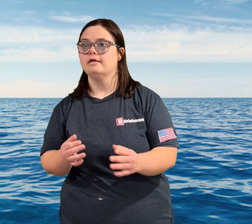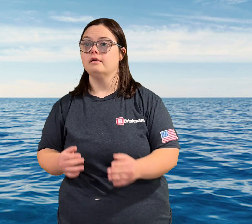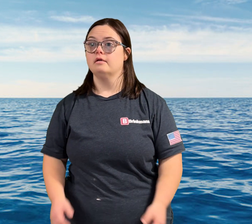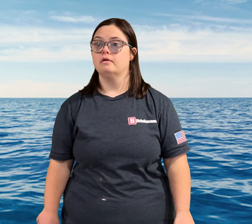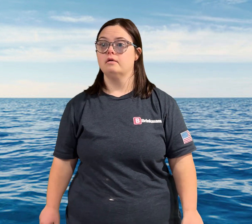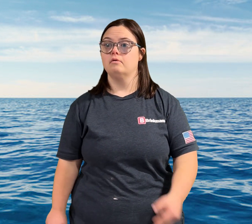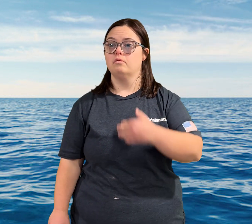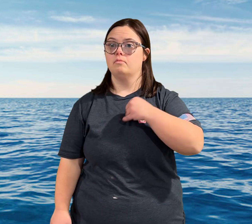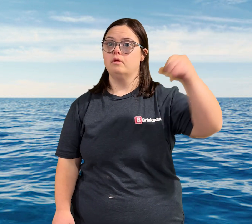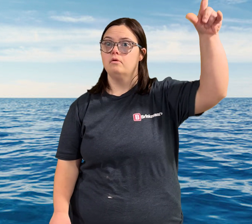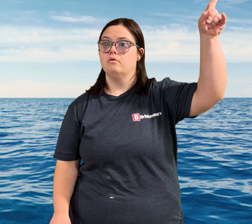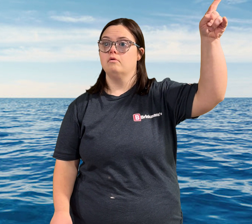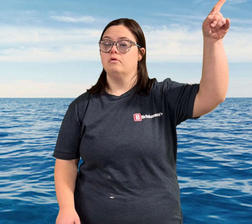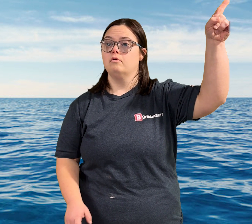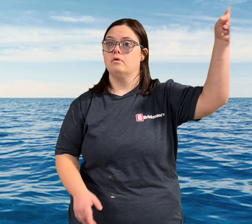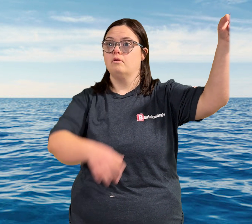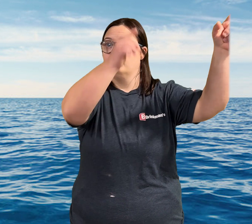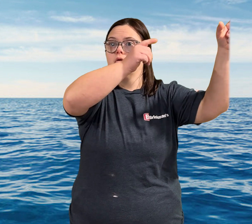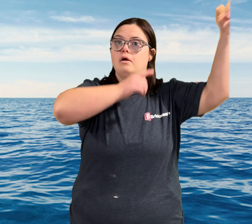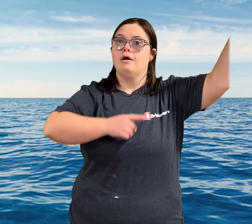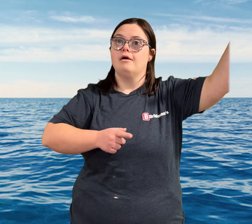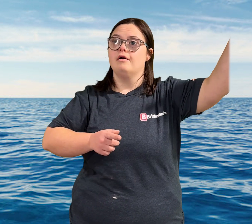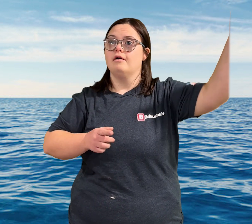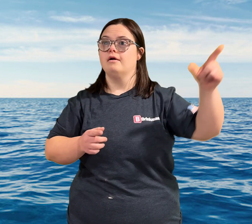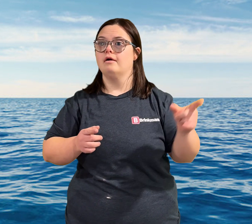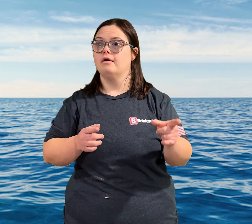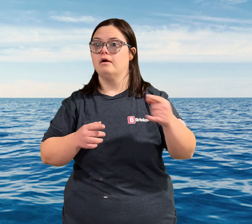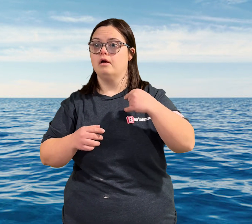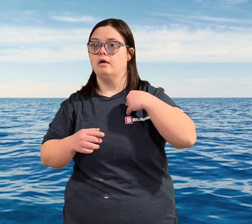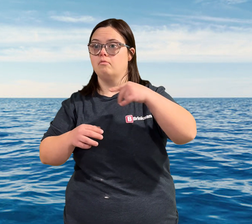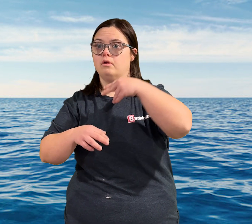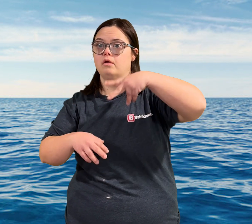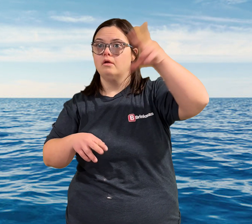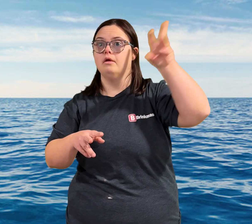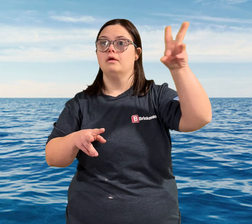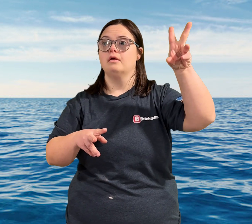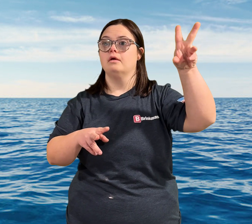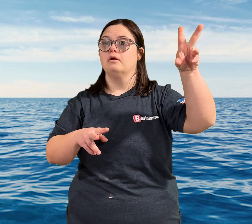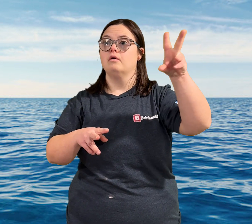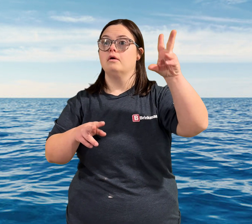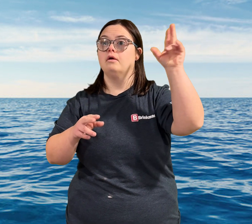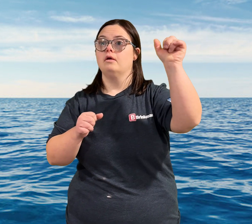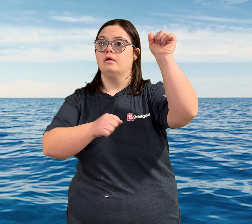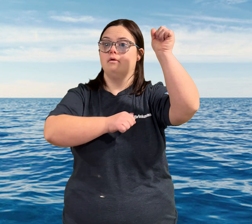more. Wanna be when people are. I wanna see I'm